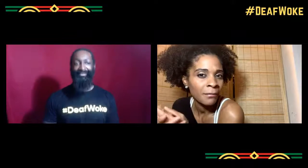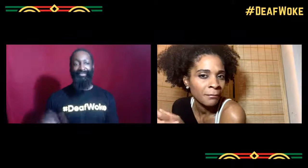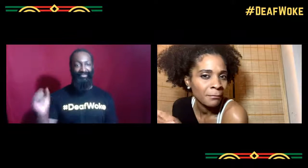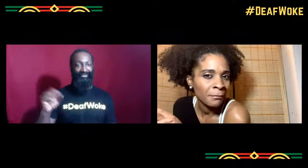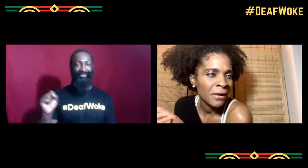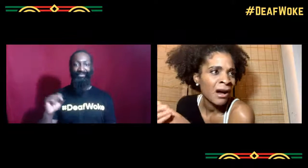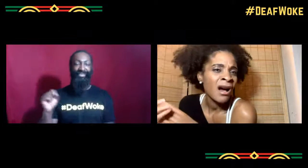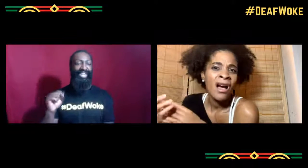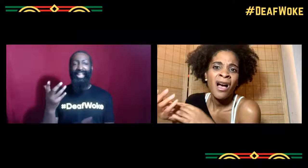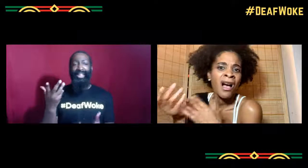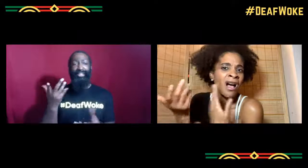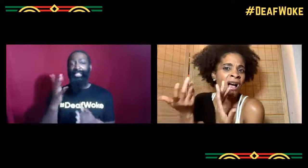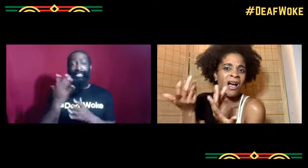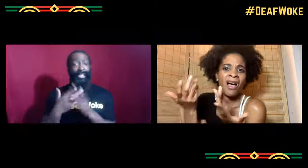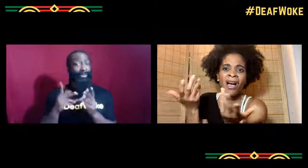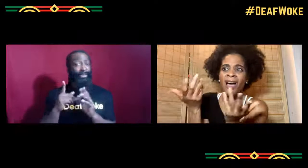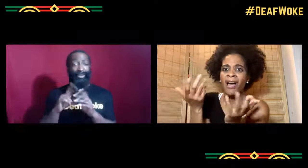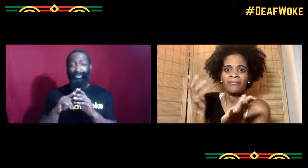about dance?